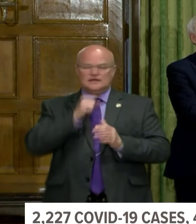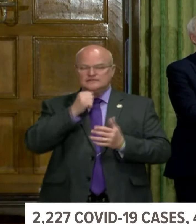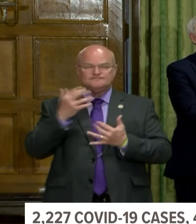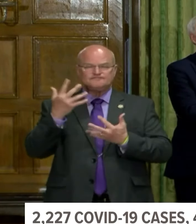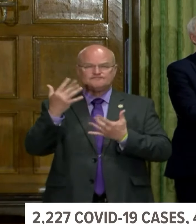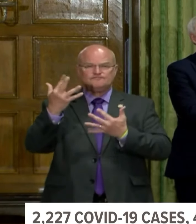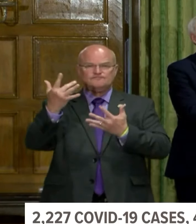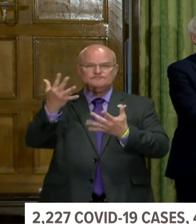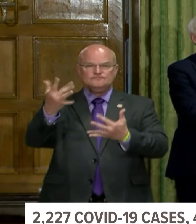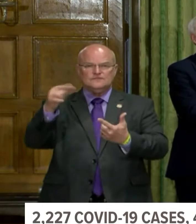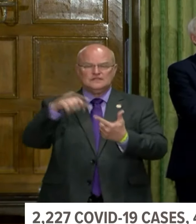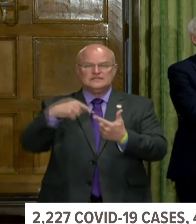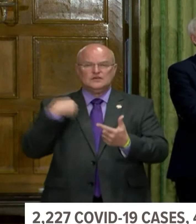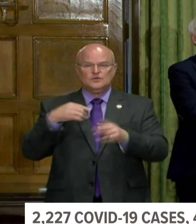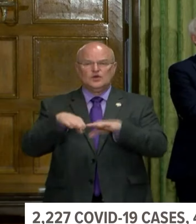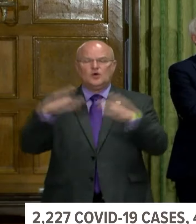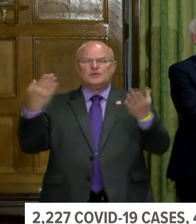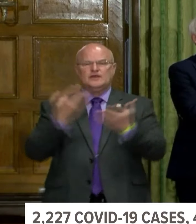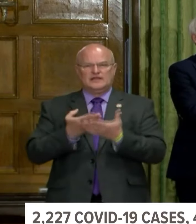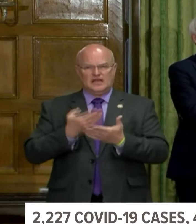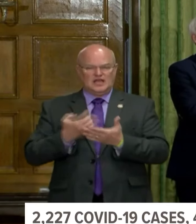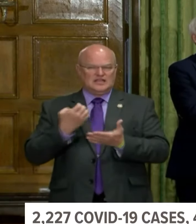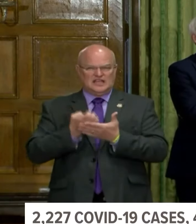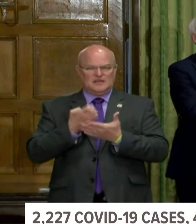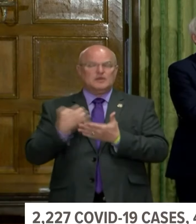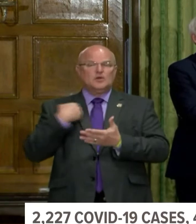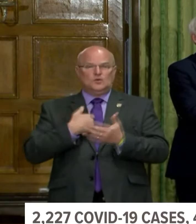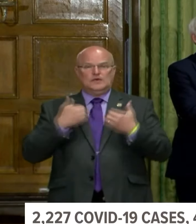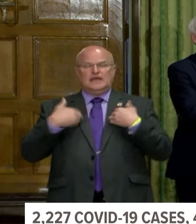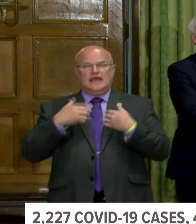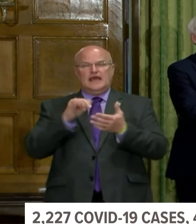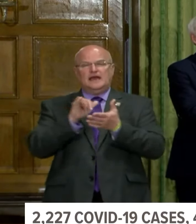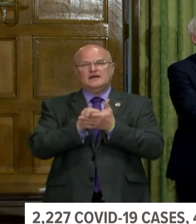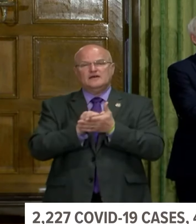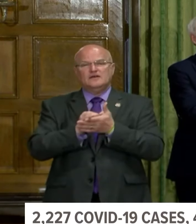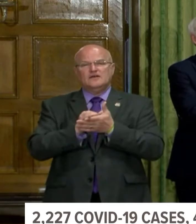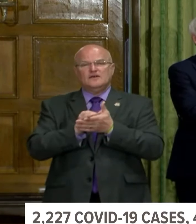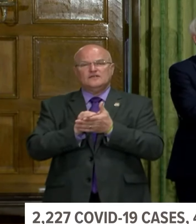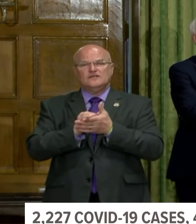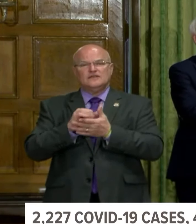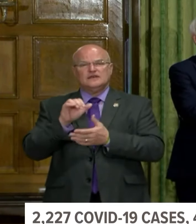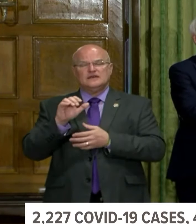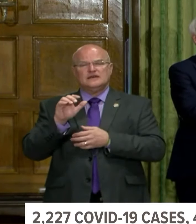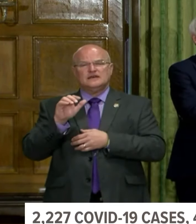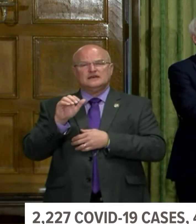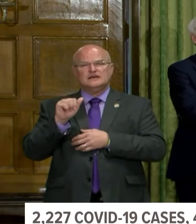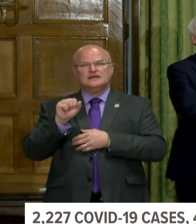till then before we reopen our economy. We certainly have the case